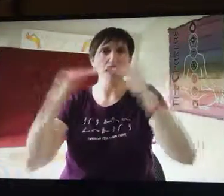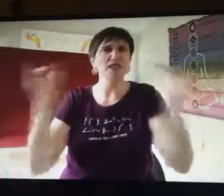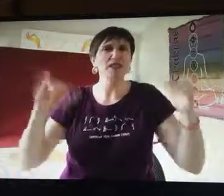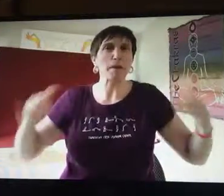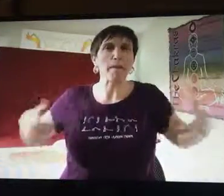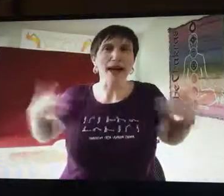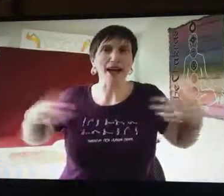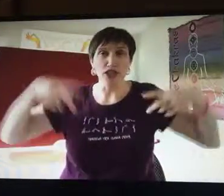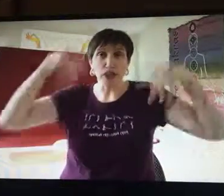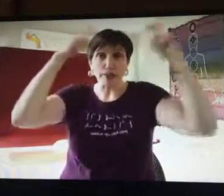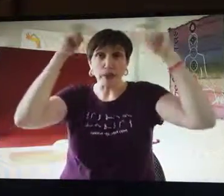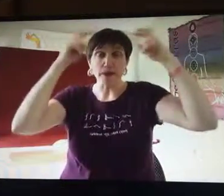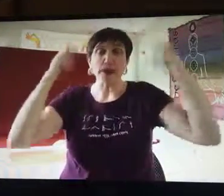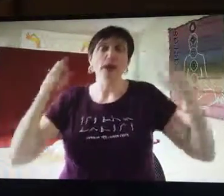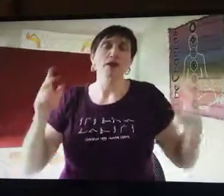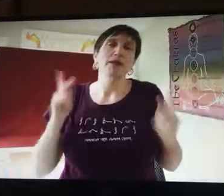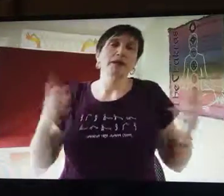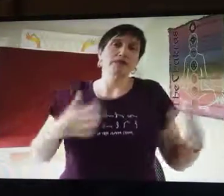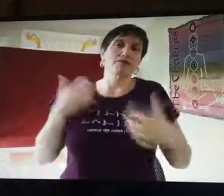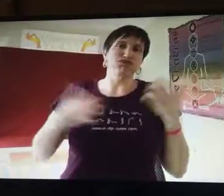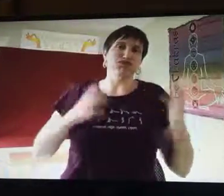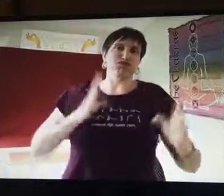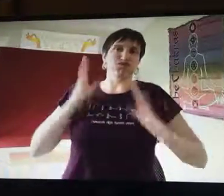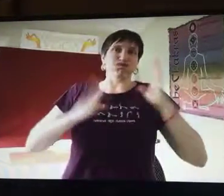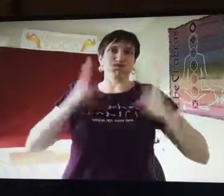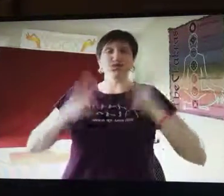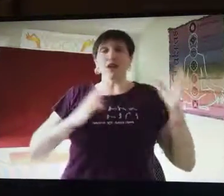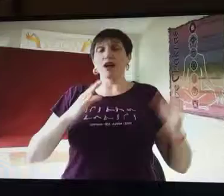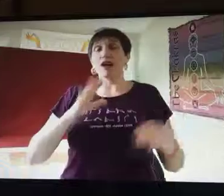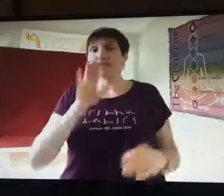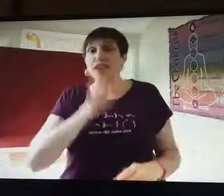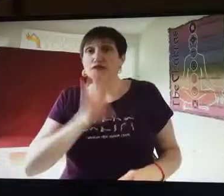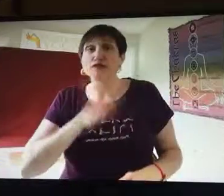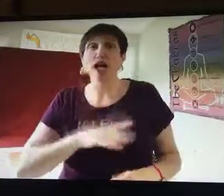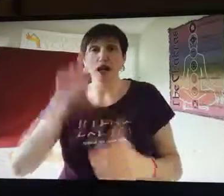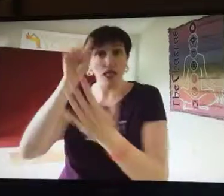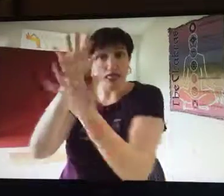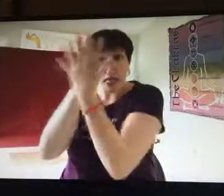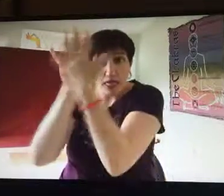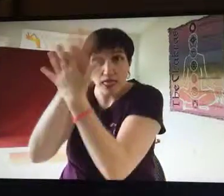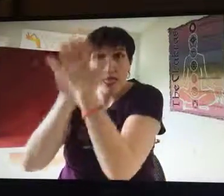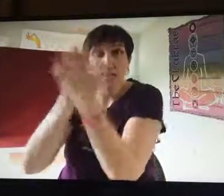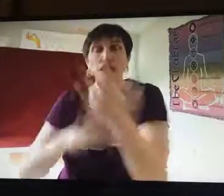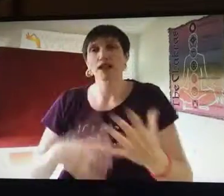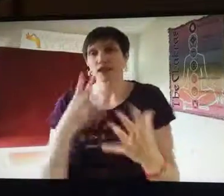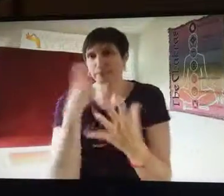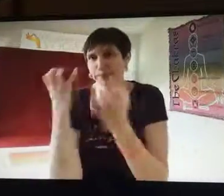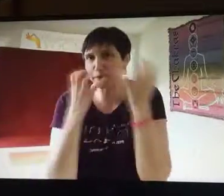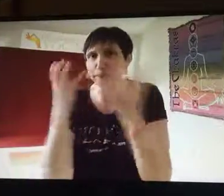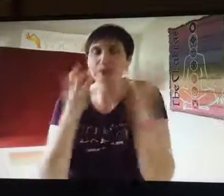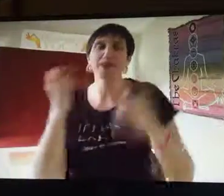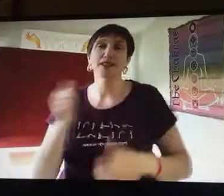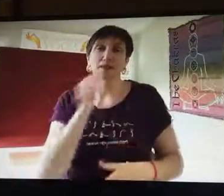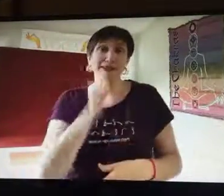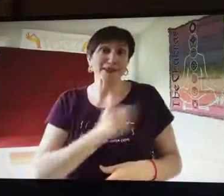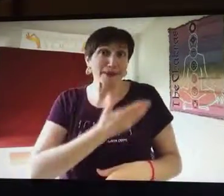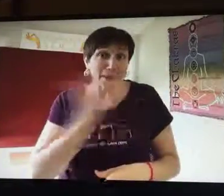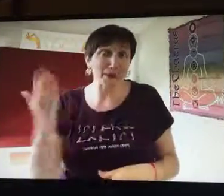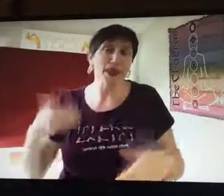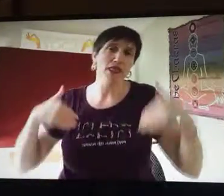is chaos and distracting. People get aggravated and frustrated, and really they